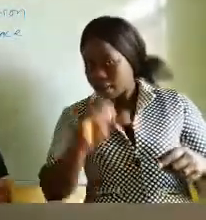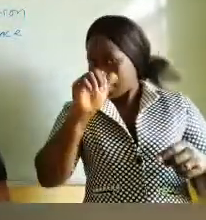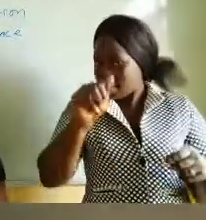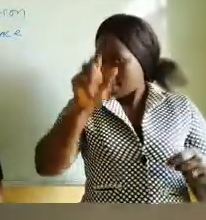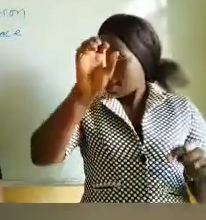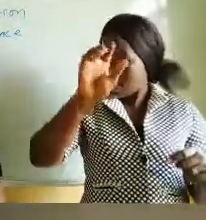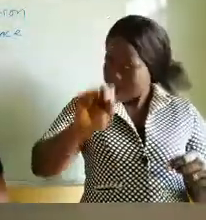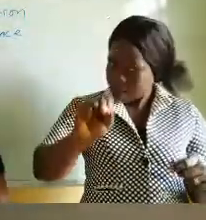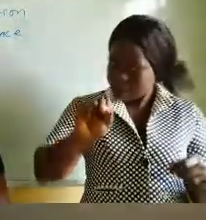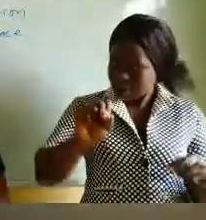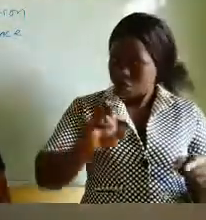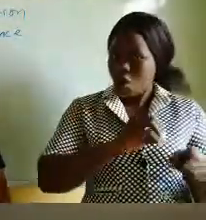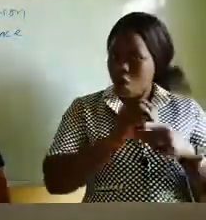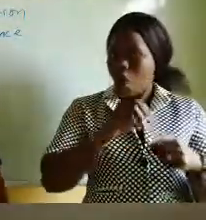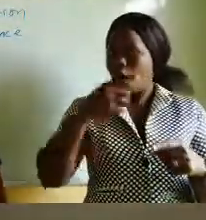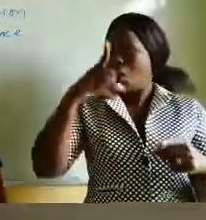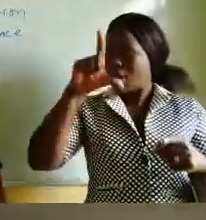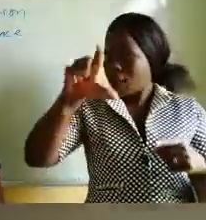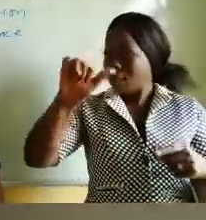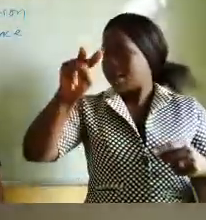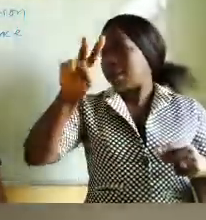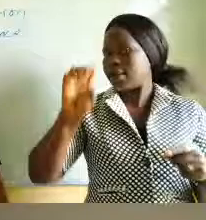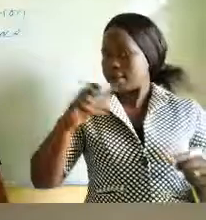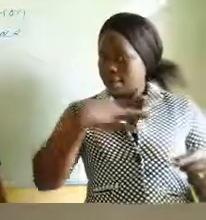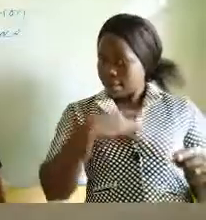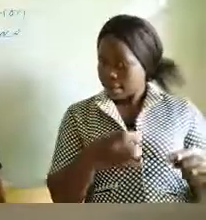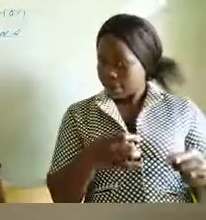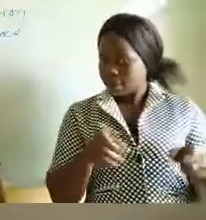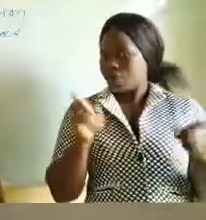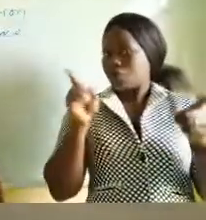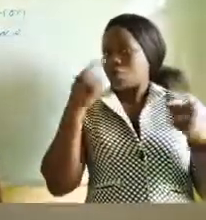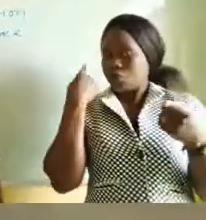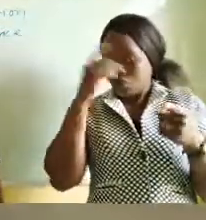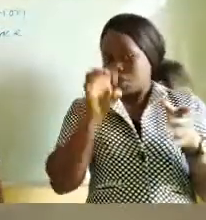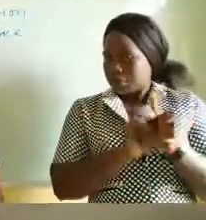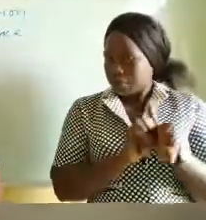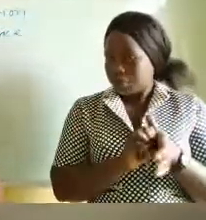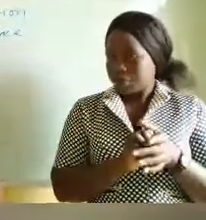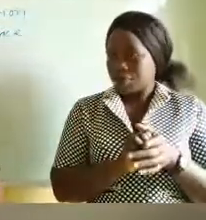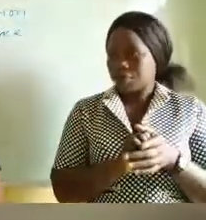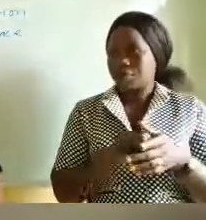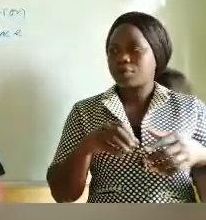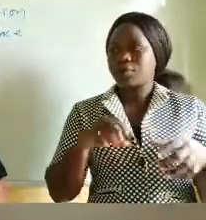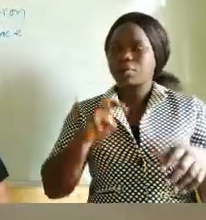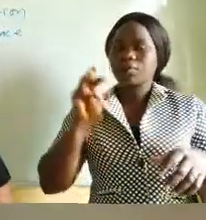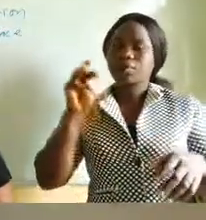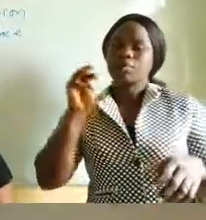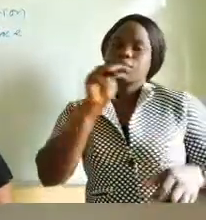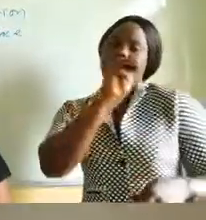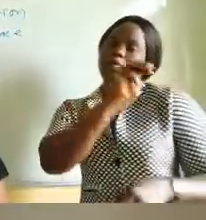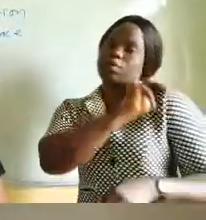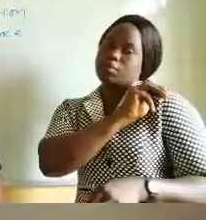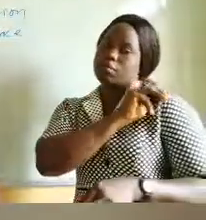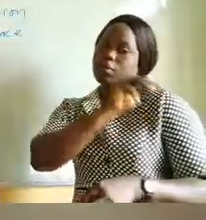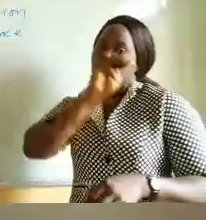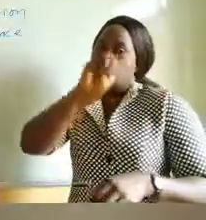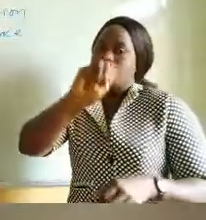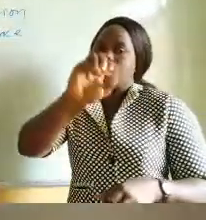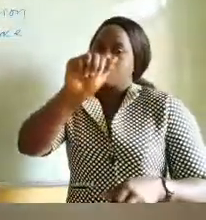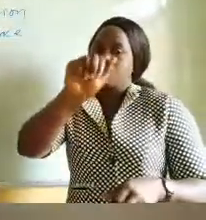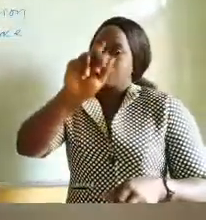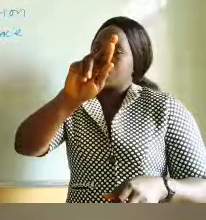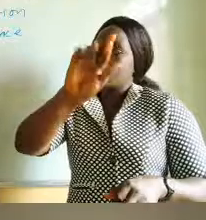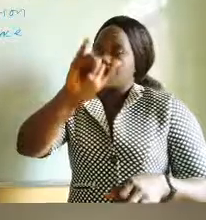when you're comparing using simile. For example, Mary is as gentle as